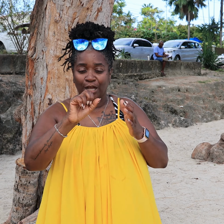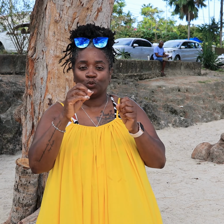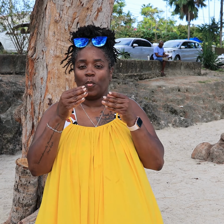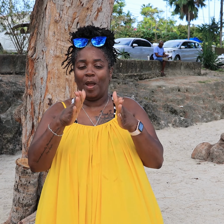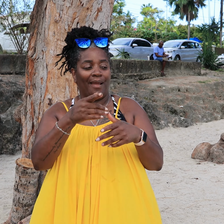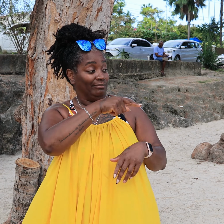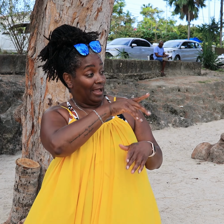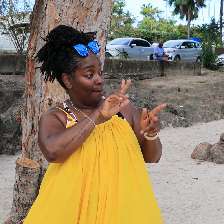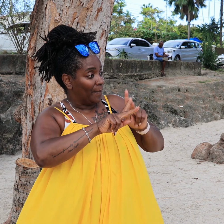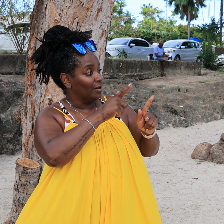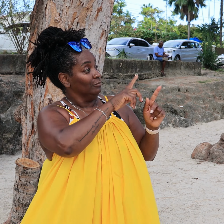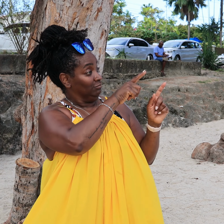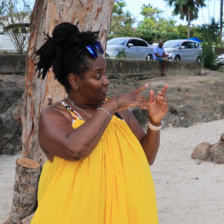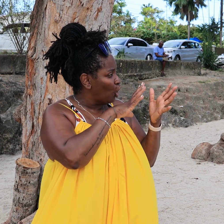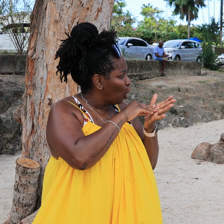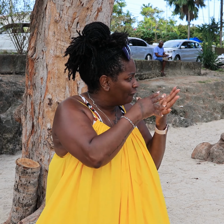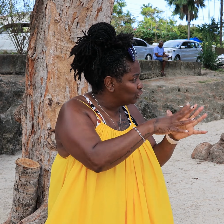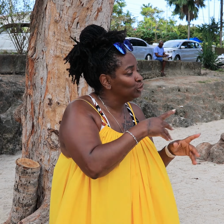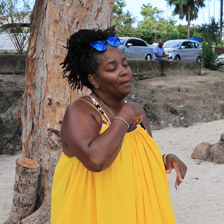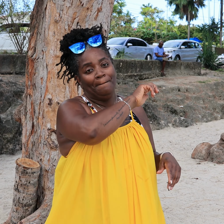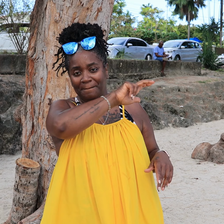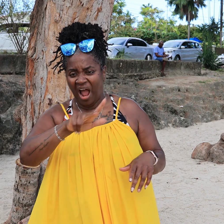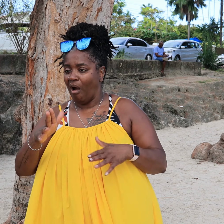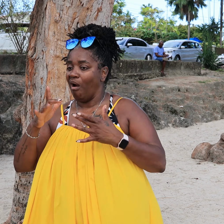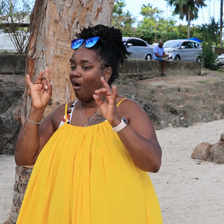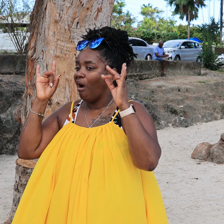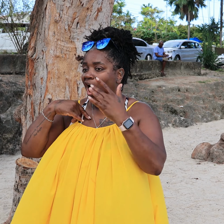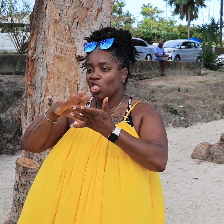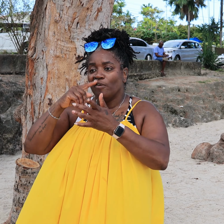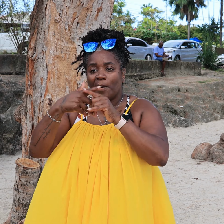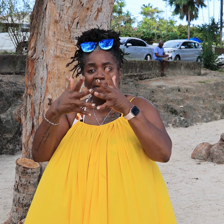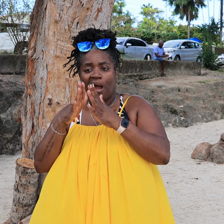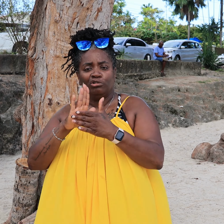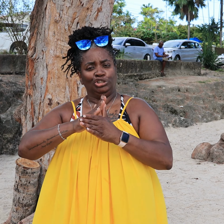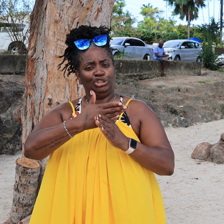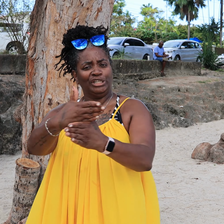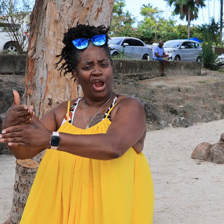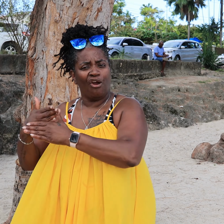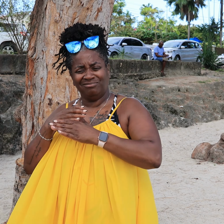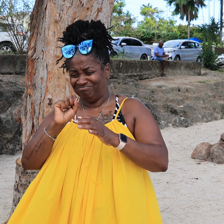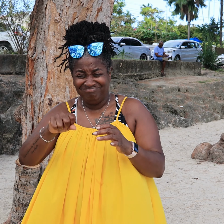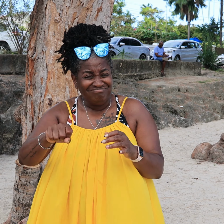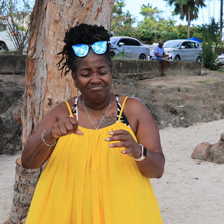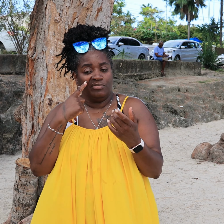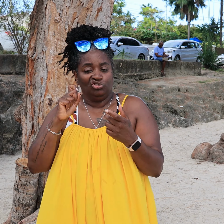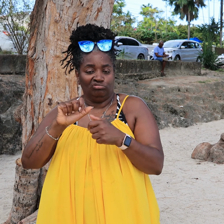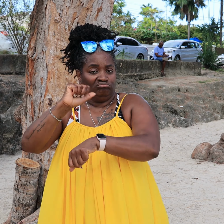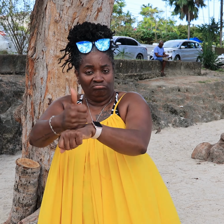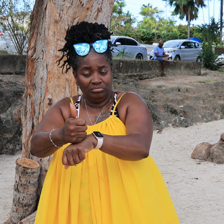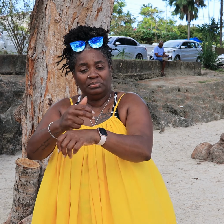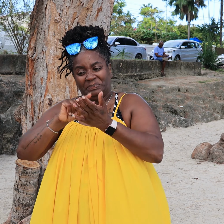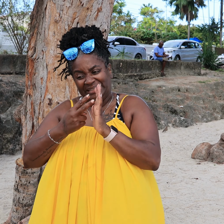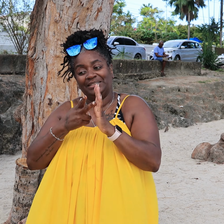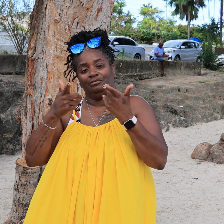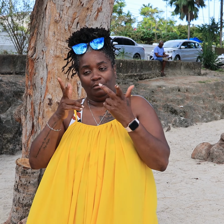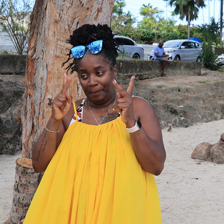And then that way, they can come back and share what they have learned about overseas. So you should set up a group.